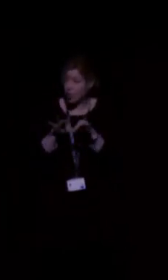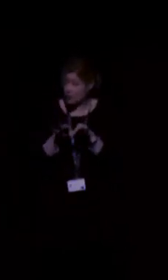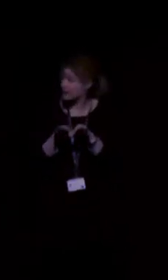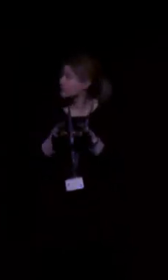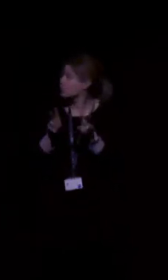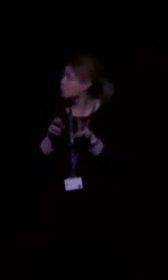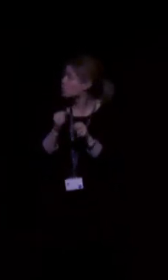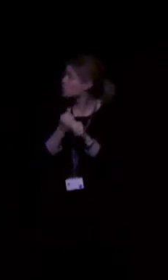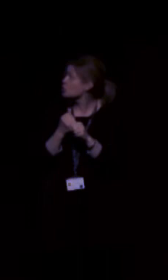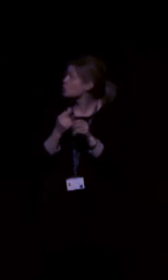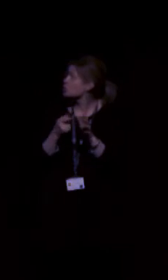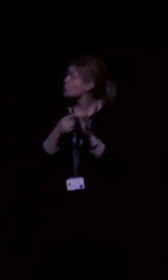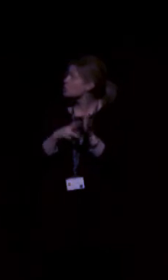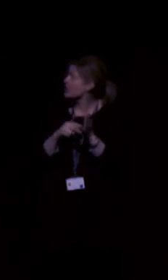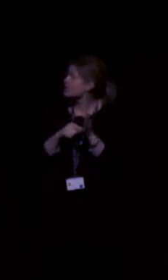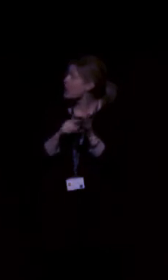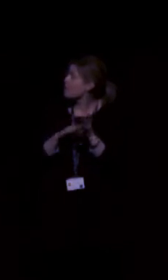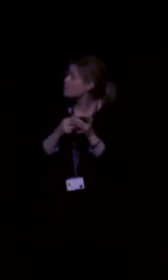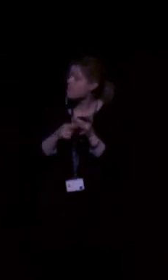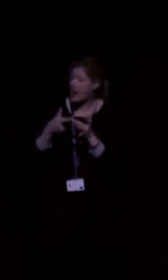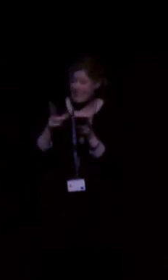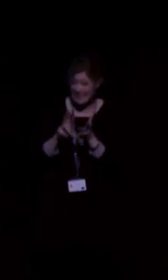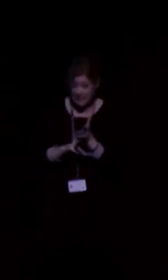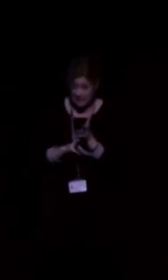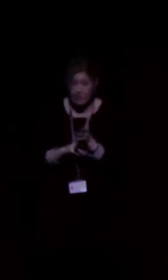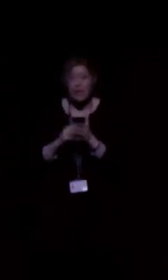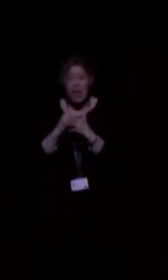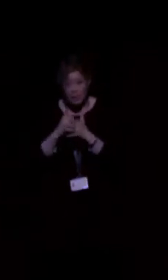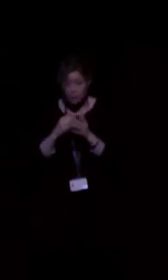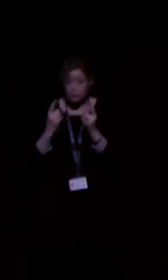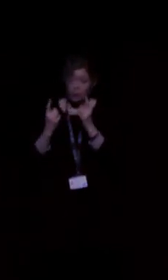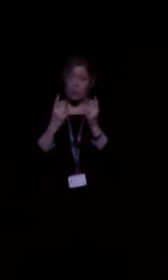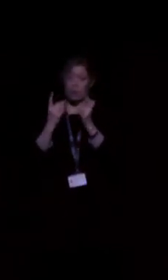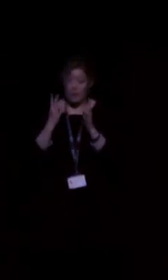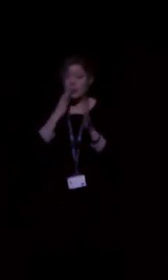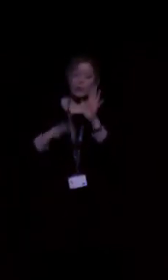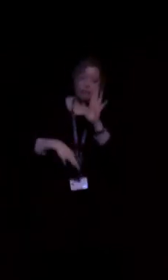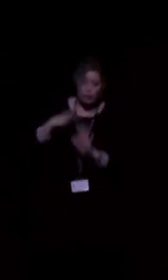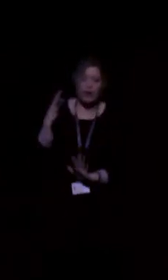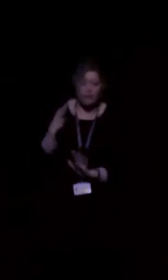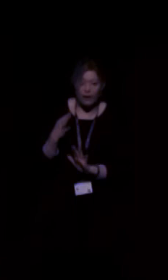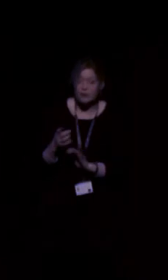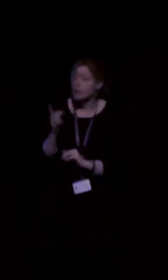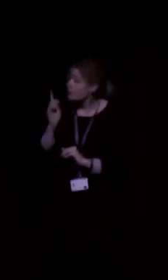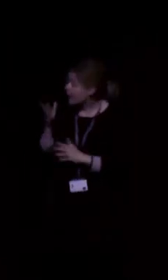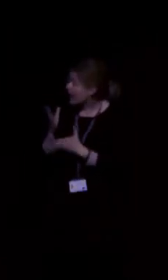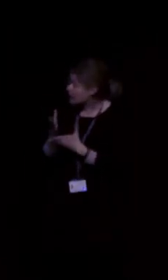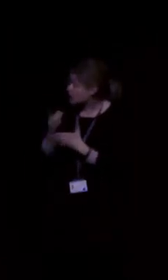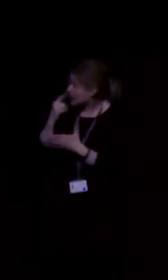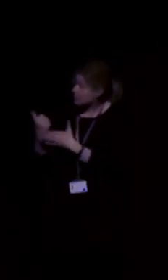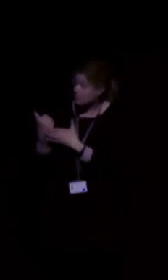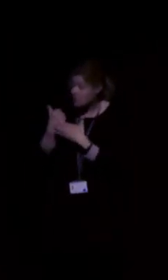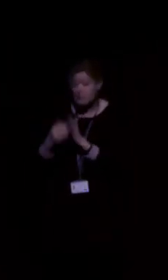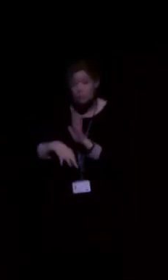the effect of affecting your balance from which you must recover, but also it can be effective in improving the tinnitus